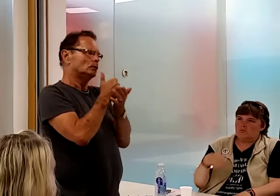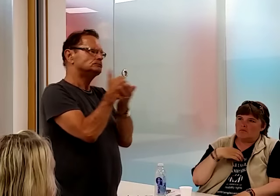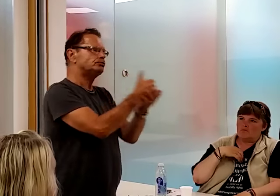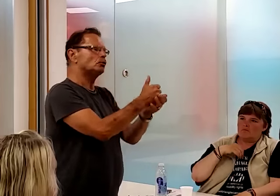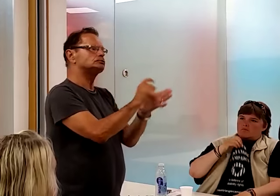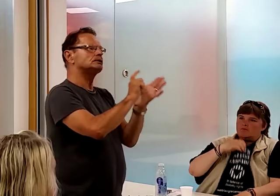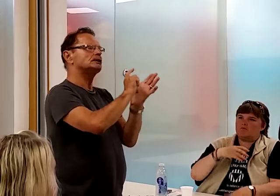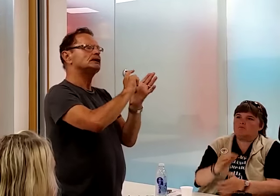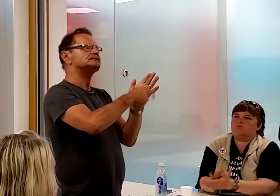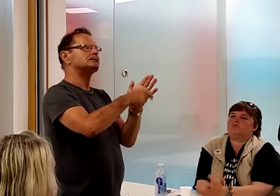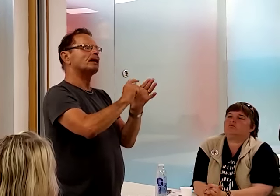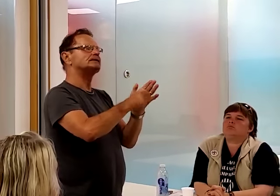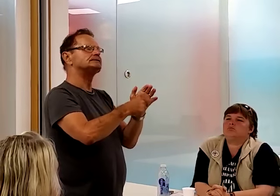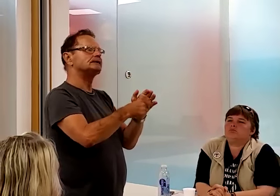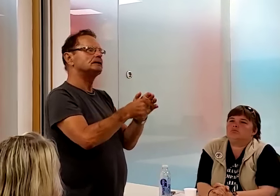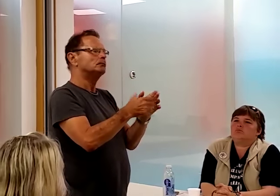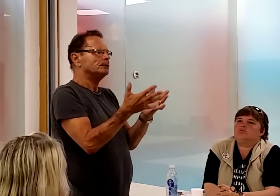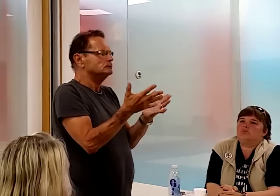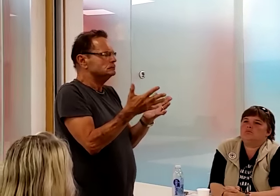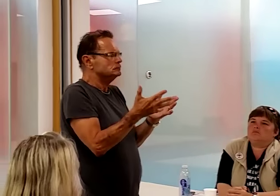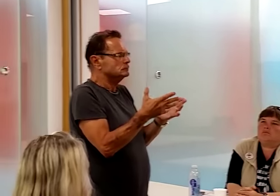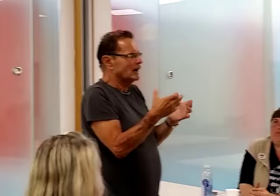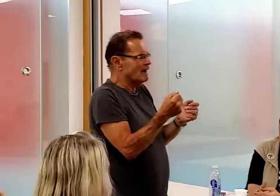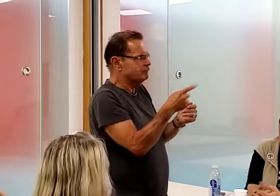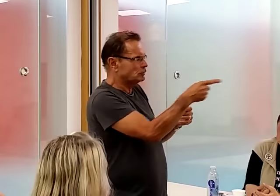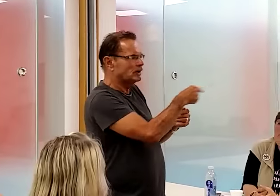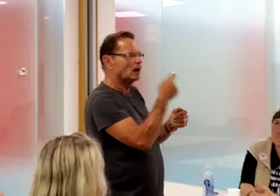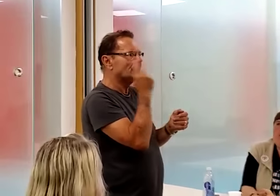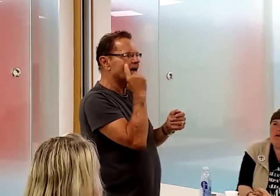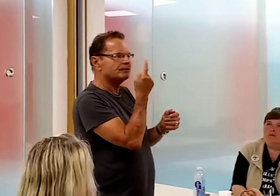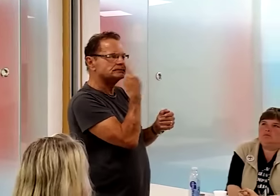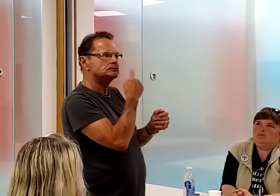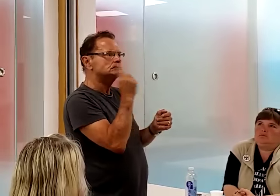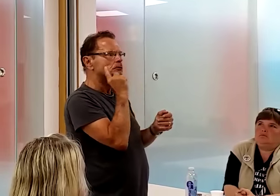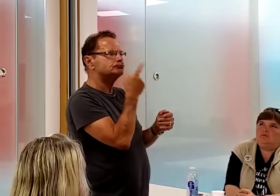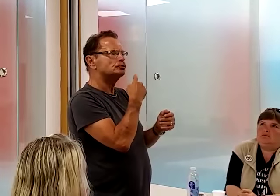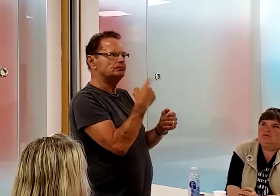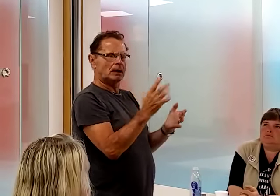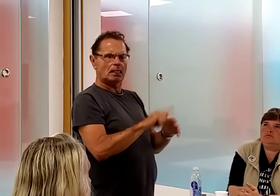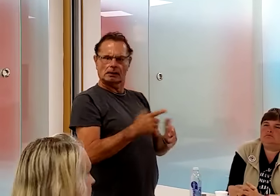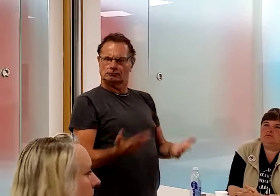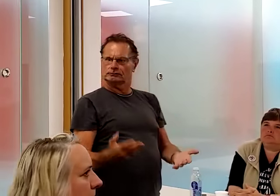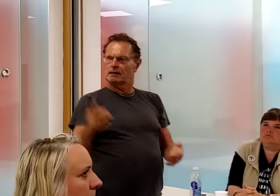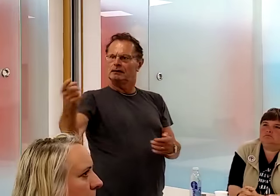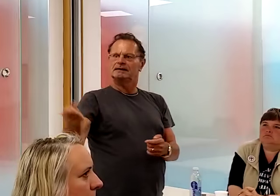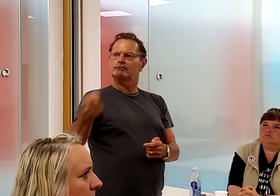We've been talking about Jeremy Corbyn, that he will support the disability movement.